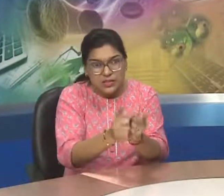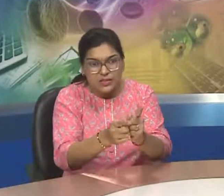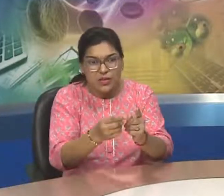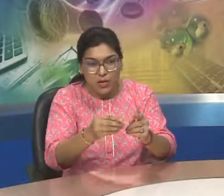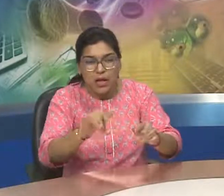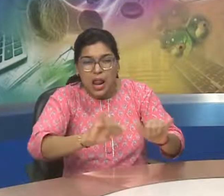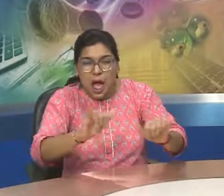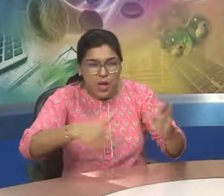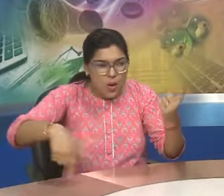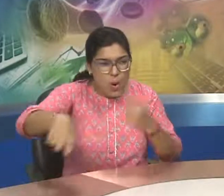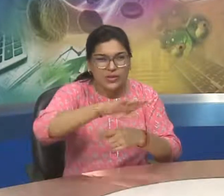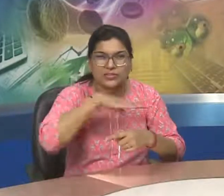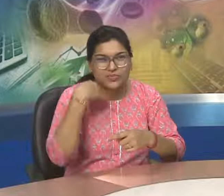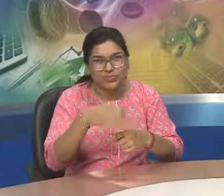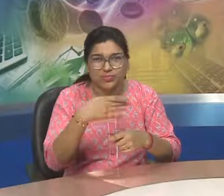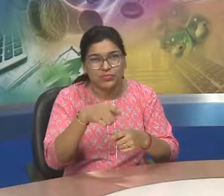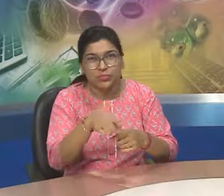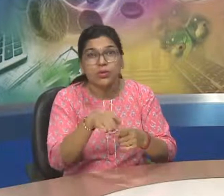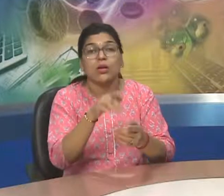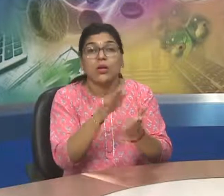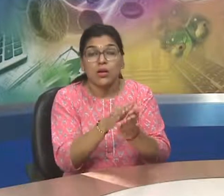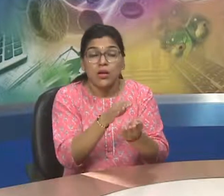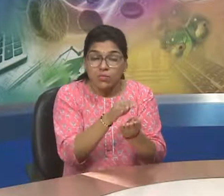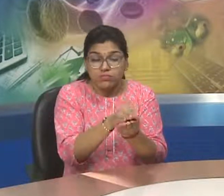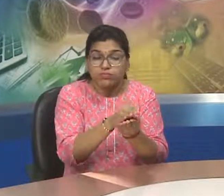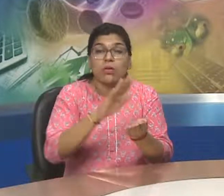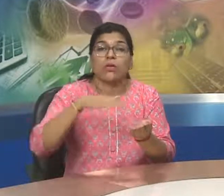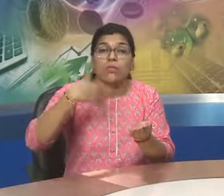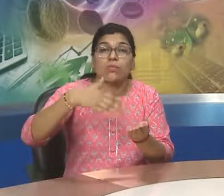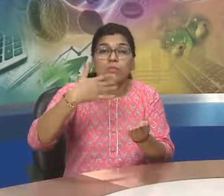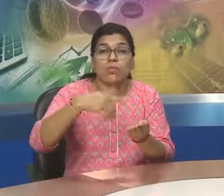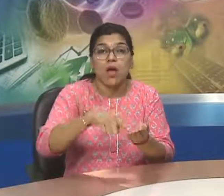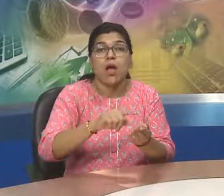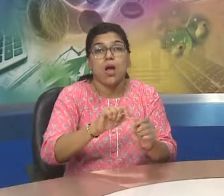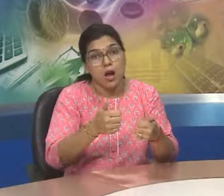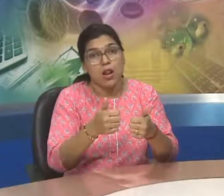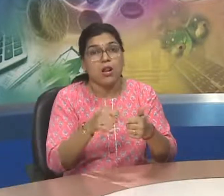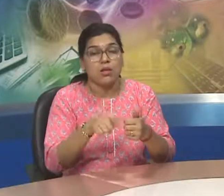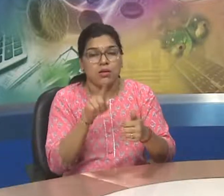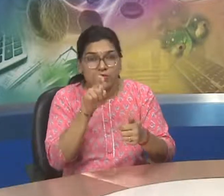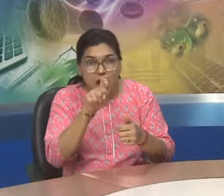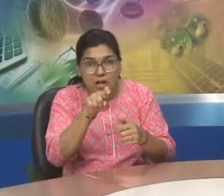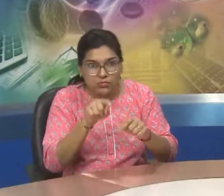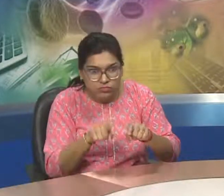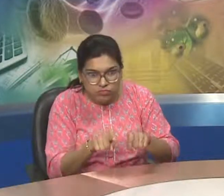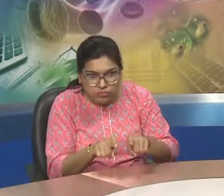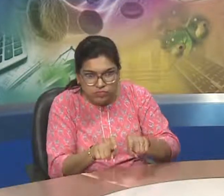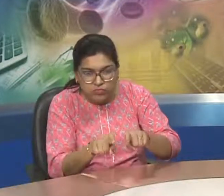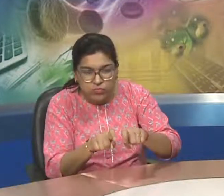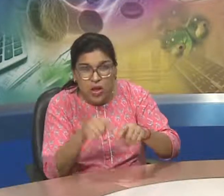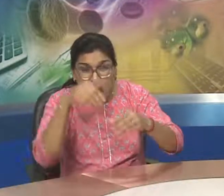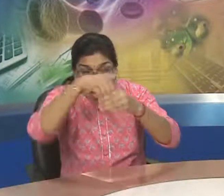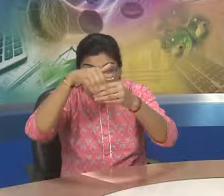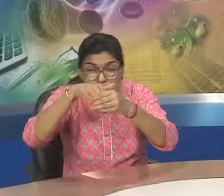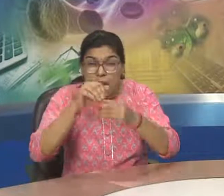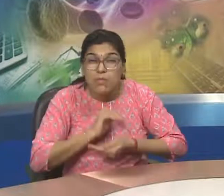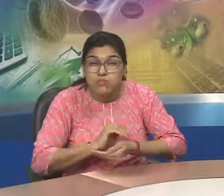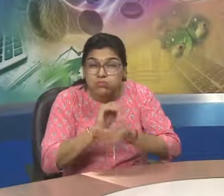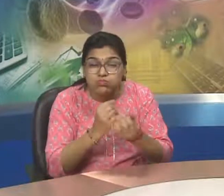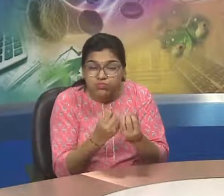releasing nutrients locked in bodies of dead organisms or